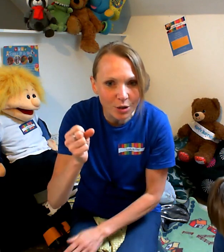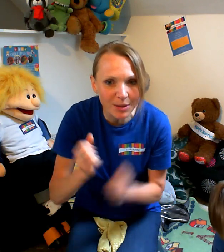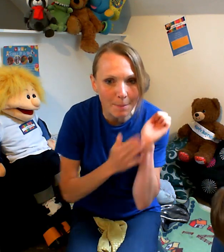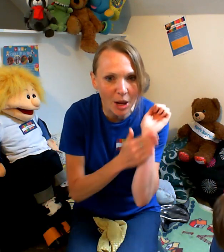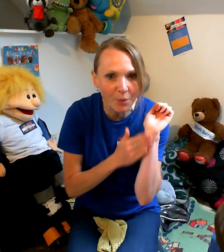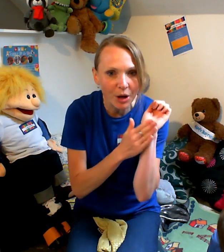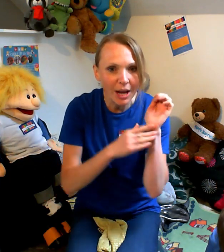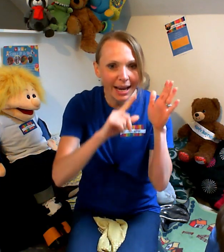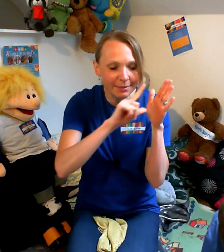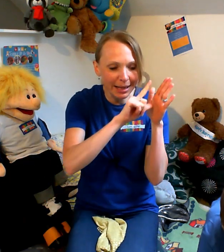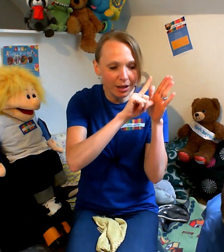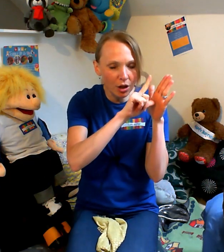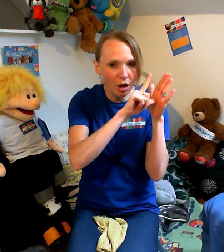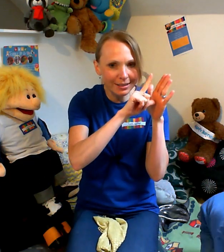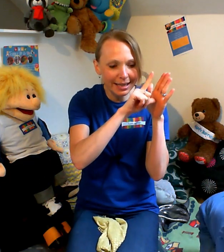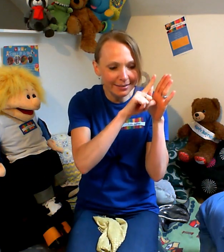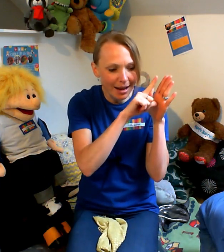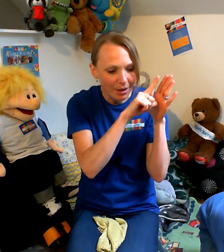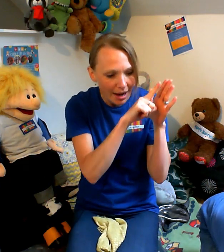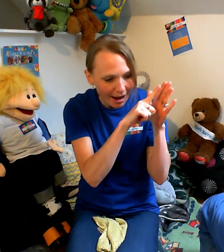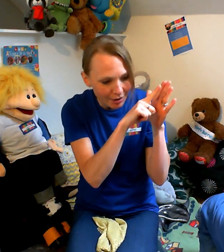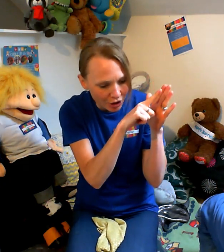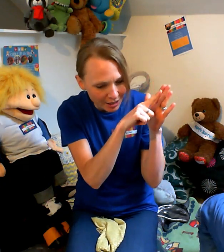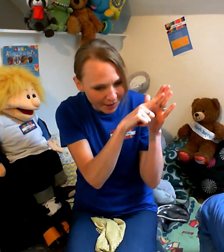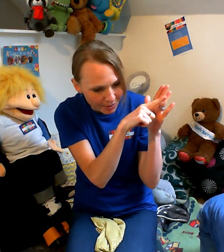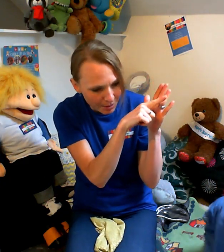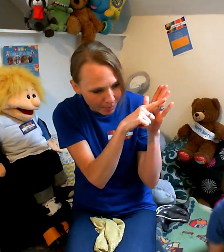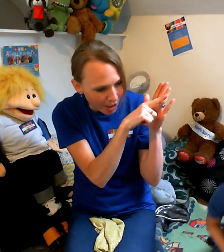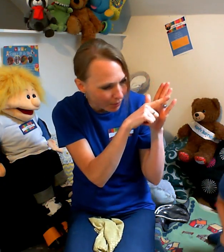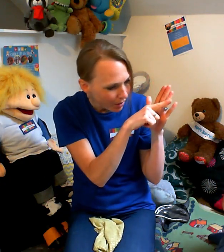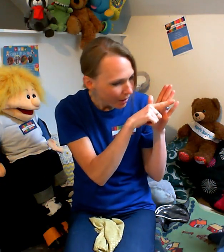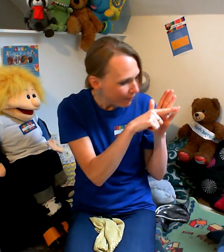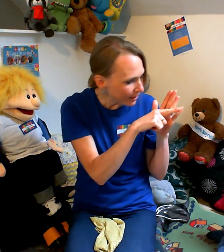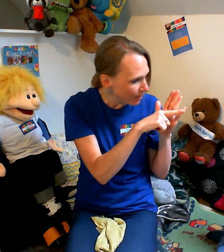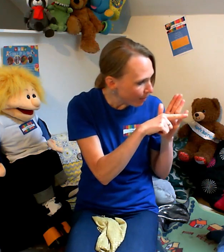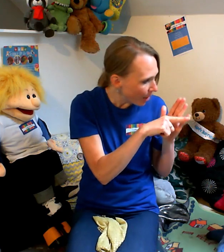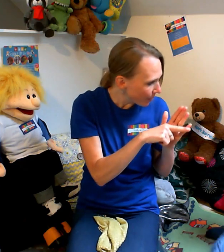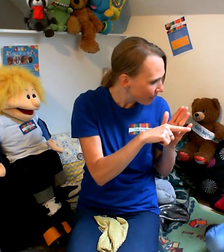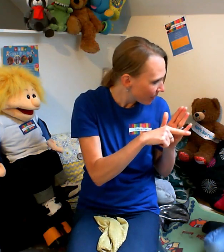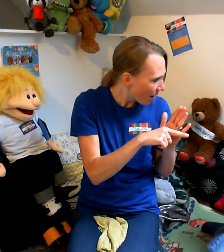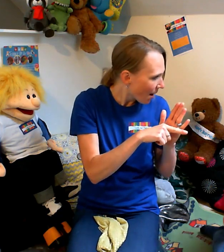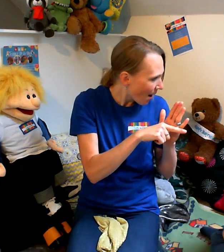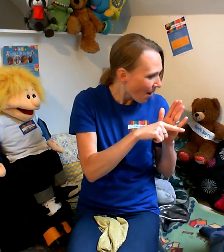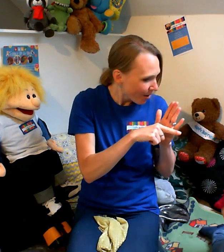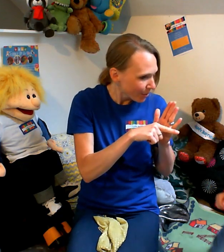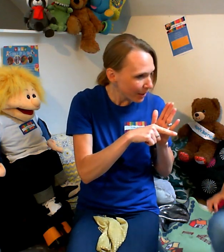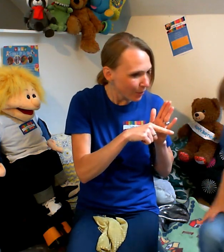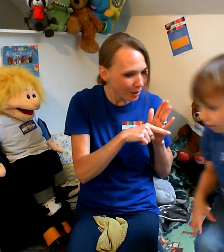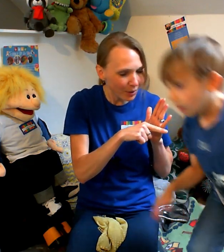something blue. Here's my little clock ticking down. Havis, you need to find something blue. Find something blue. Quick, quick, quick, quick, quick,